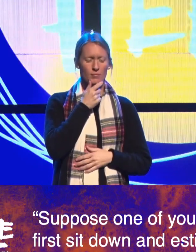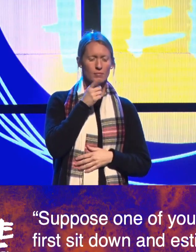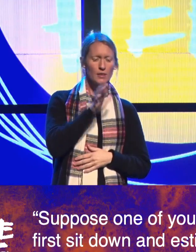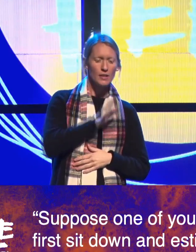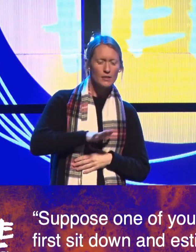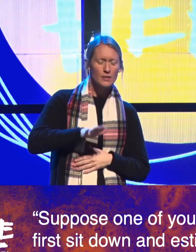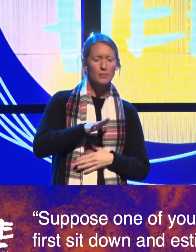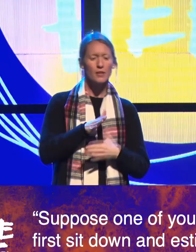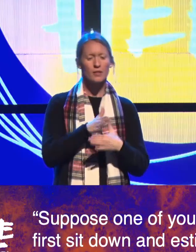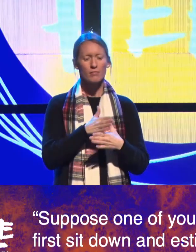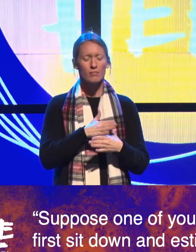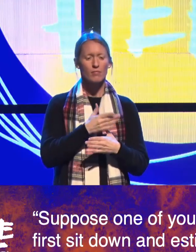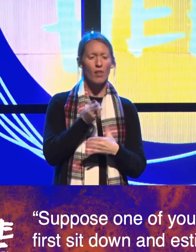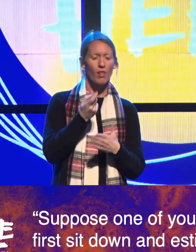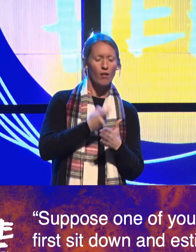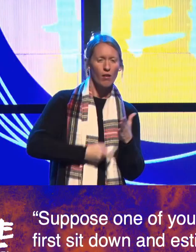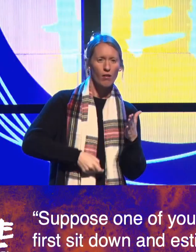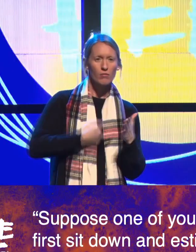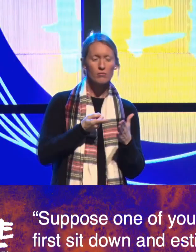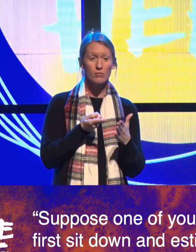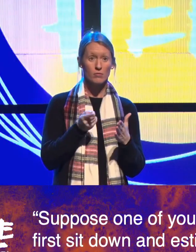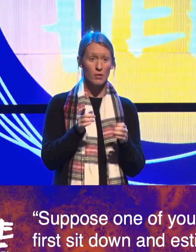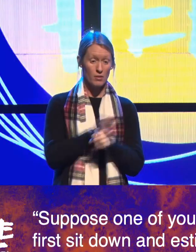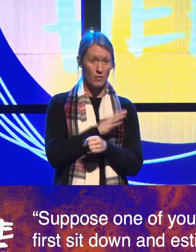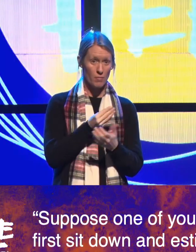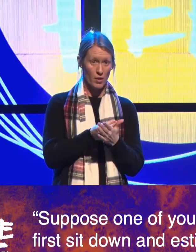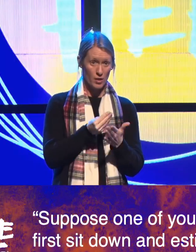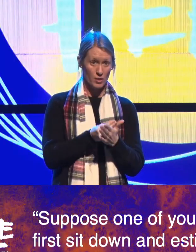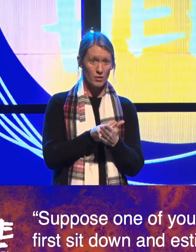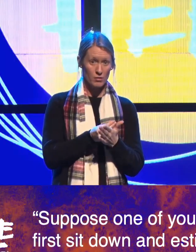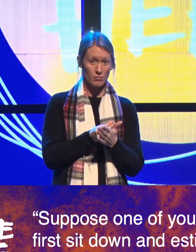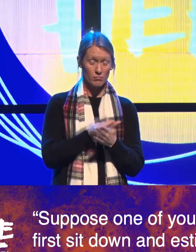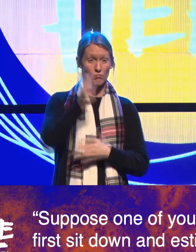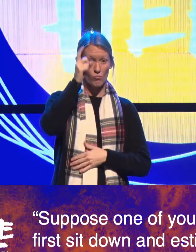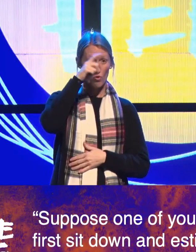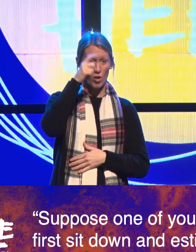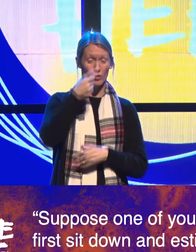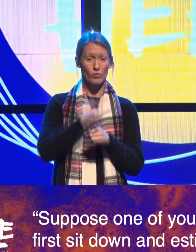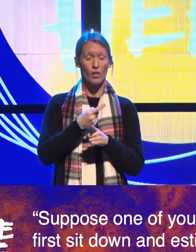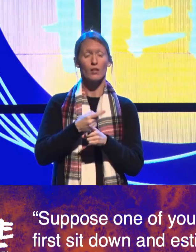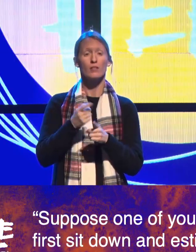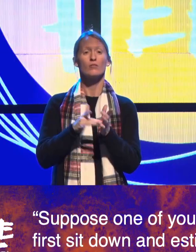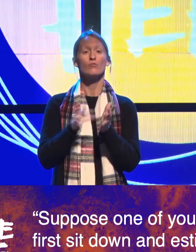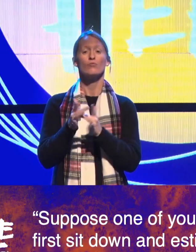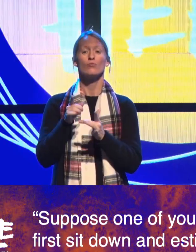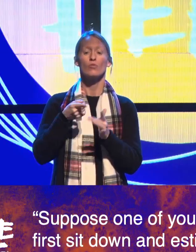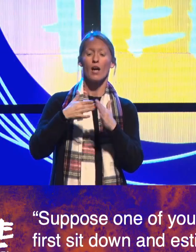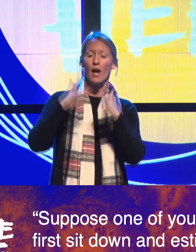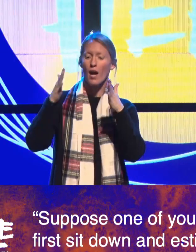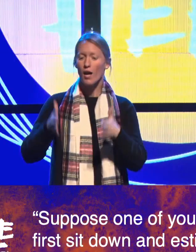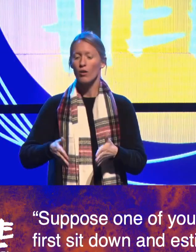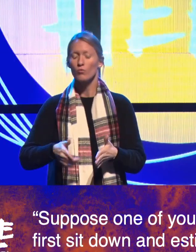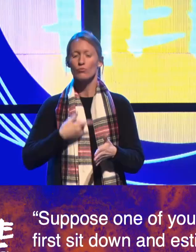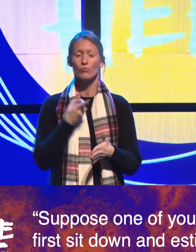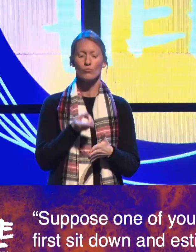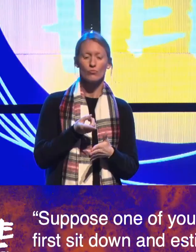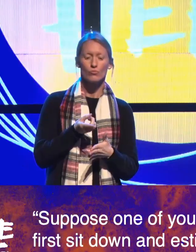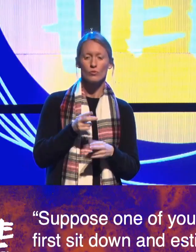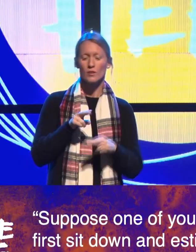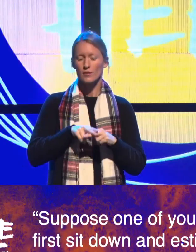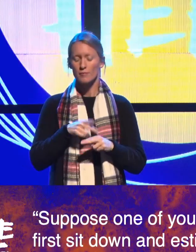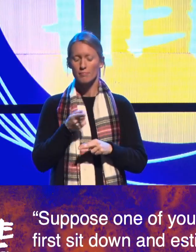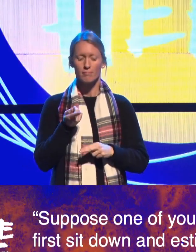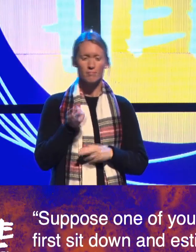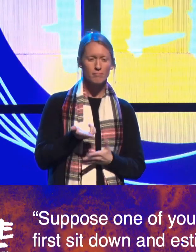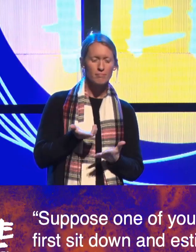have enough money to complete it? Sounds pretty wise, right? Jesus says, if you wanted to build a tower, if you want to build a house, you want to build anything, you're going to sit down, you're going to kind of think through how